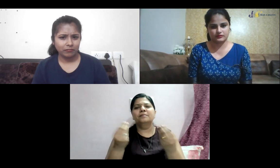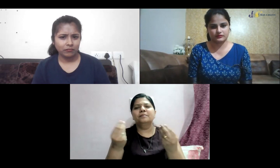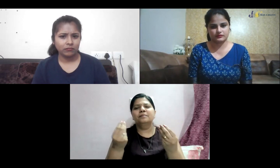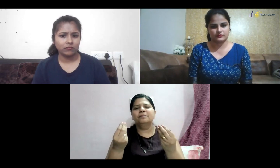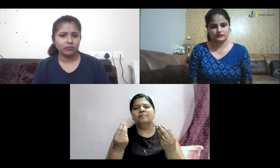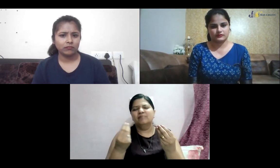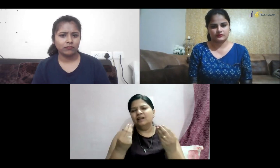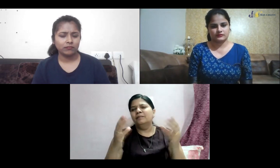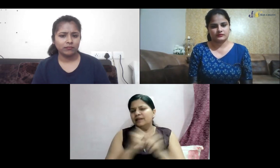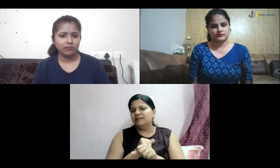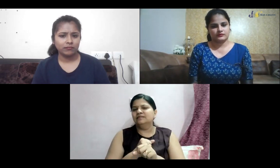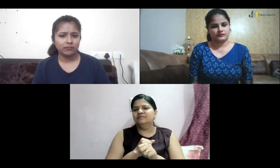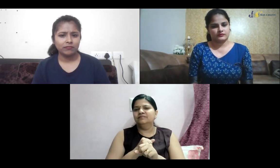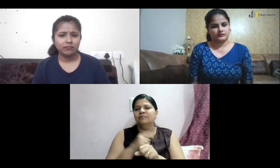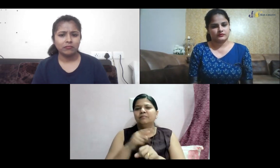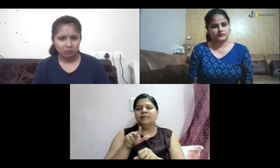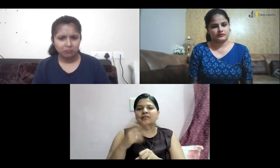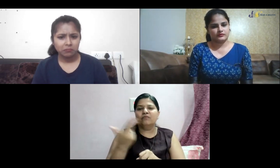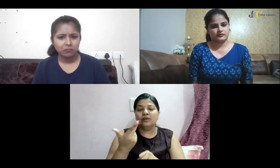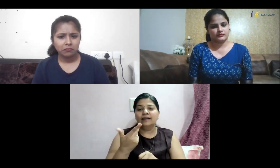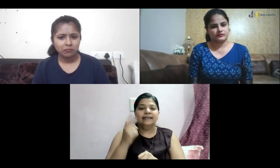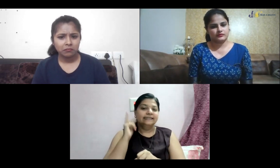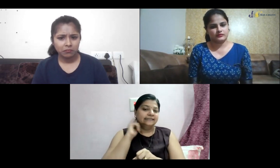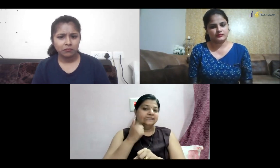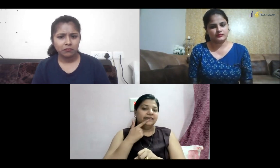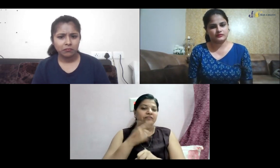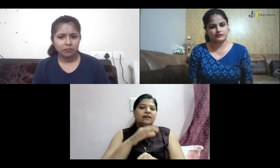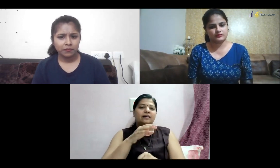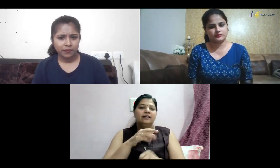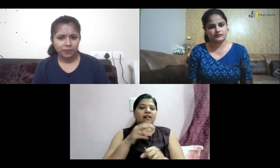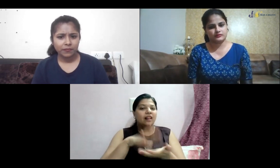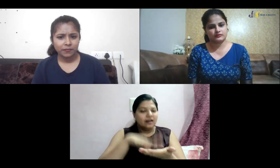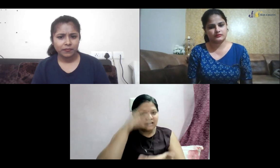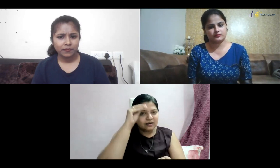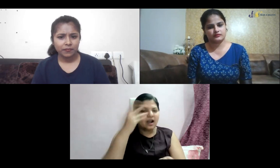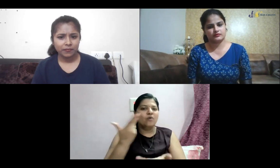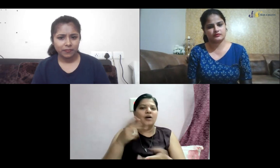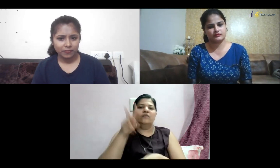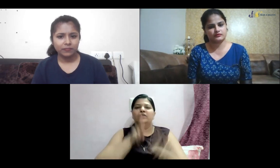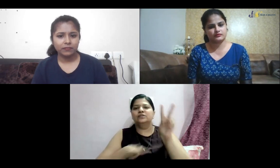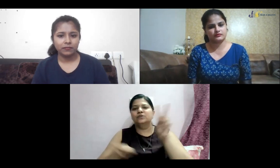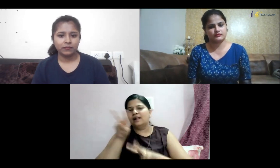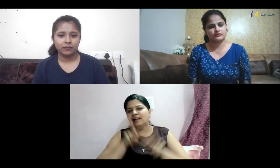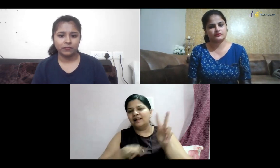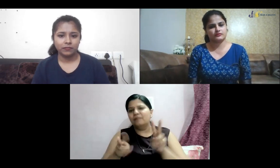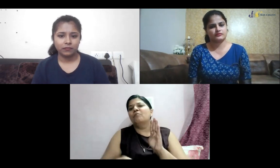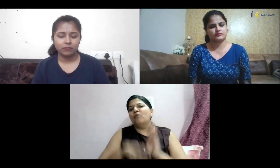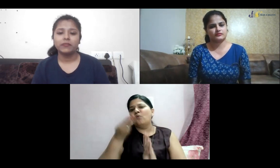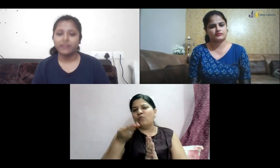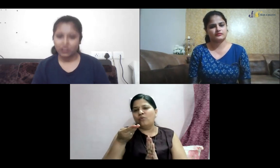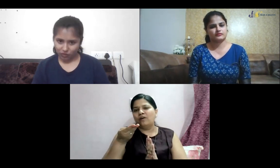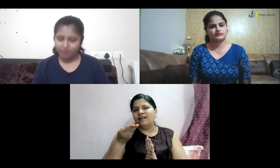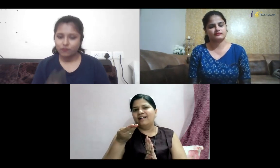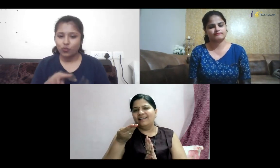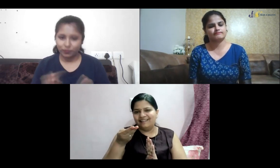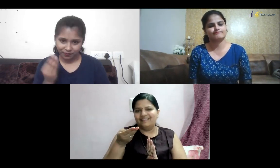So in education, Education system, I have seen lots of things as missing. For example, like that. Okay, how we have to learn? We have to